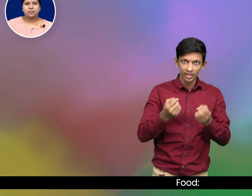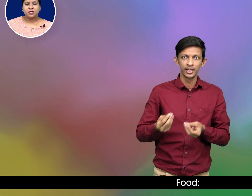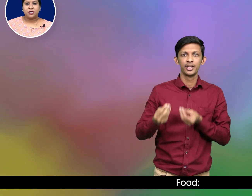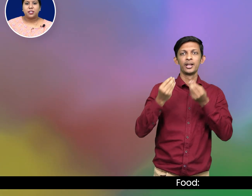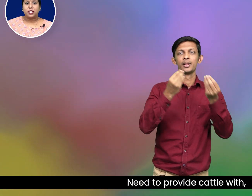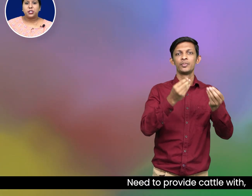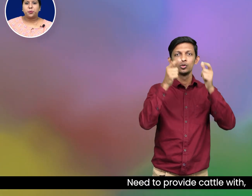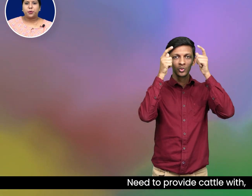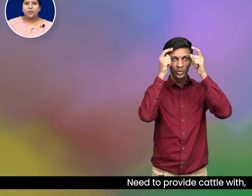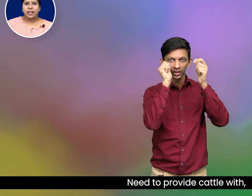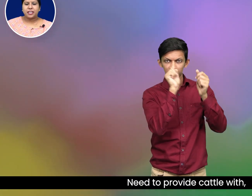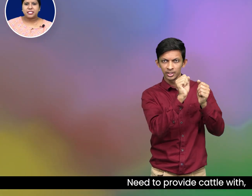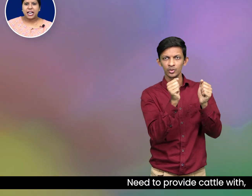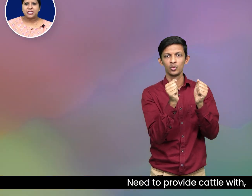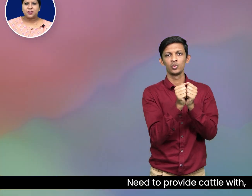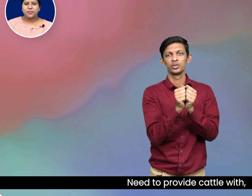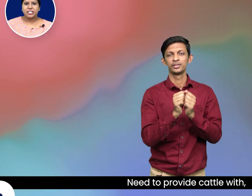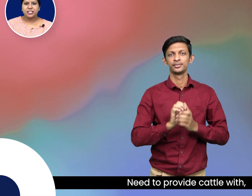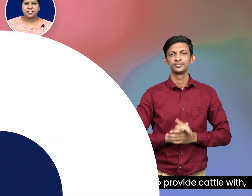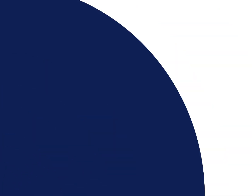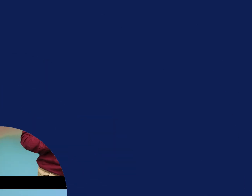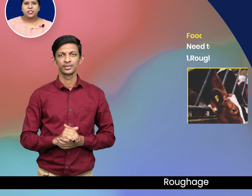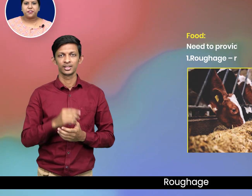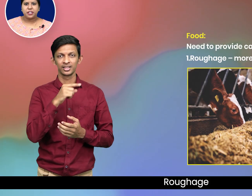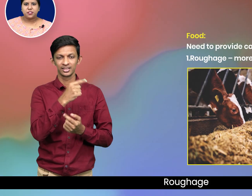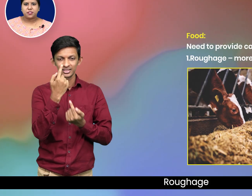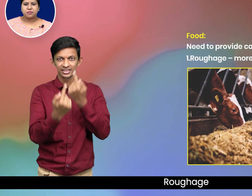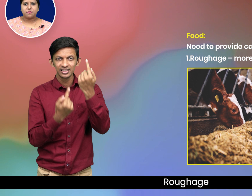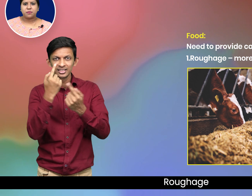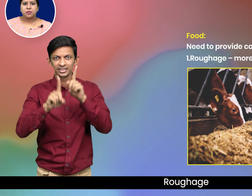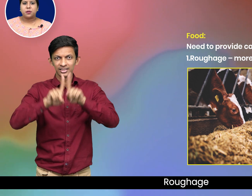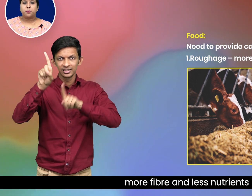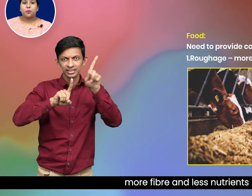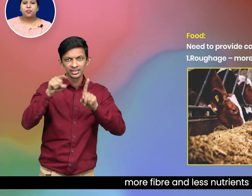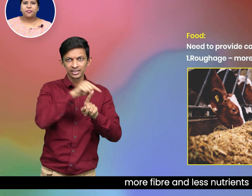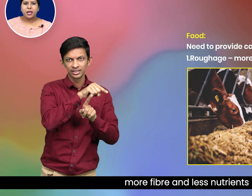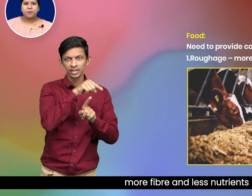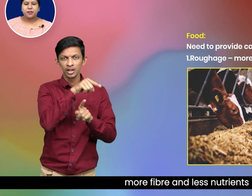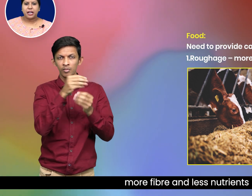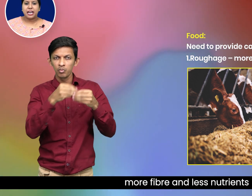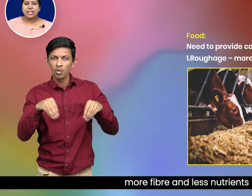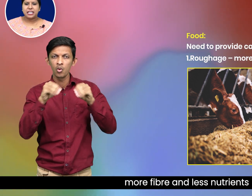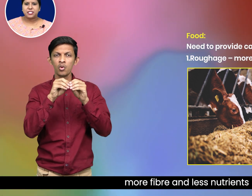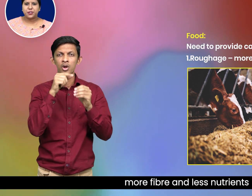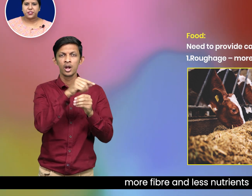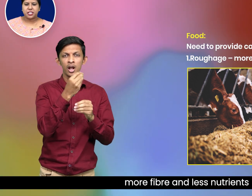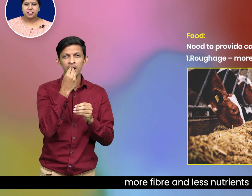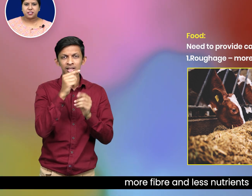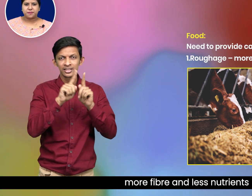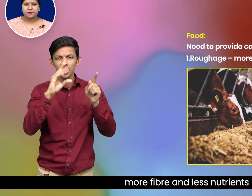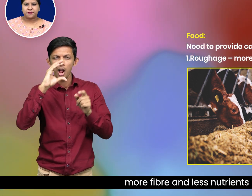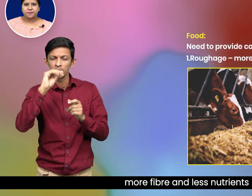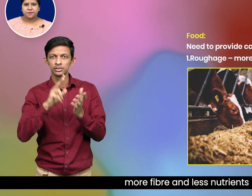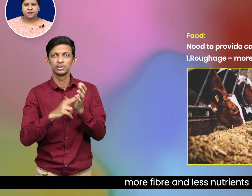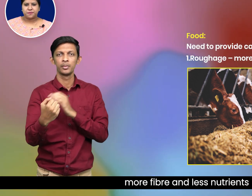Food. Need to provide cattle with roughage, more fiber and less